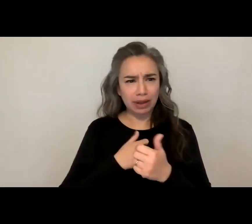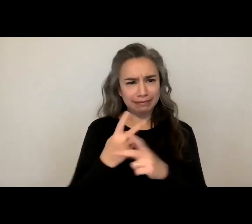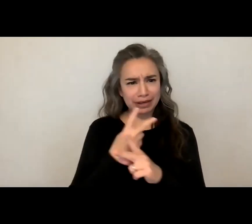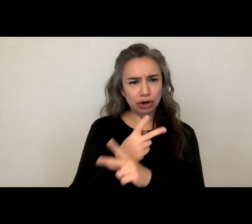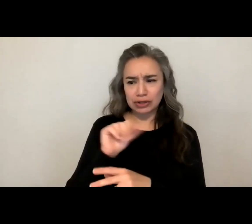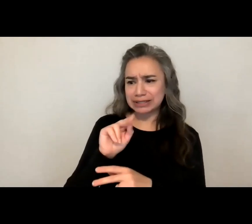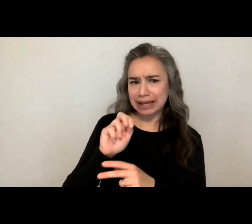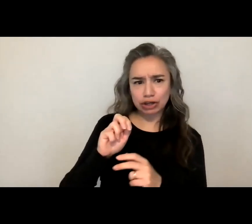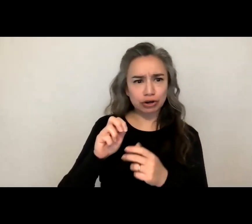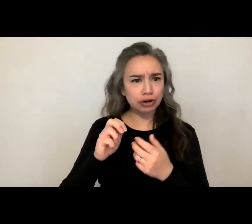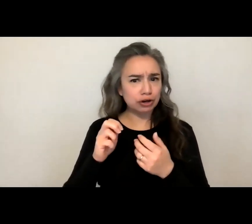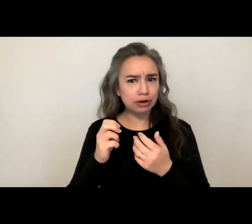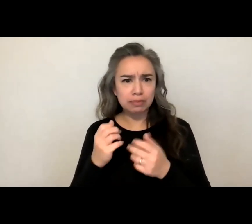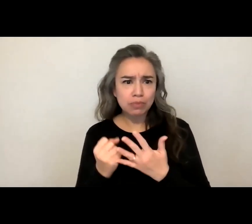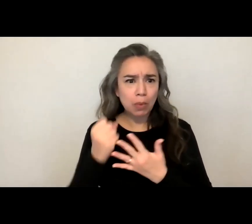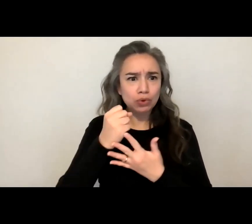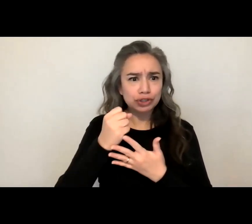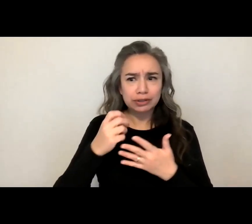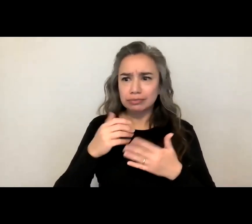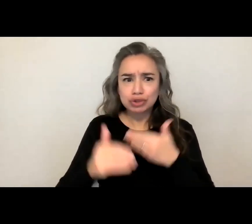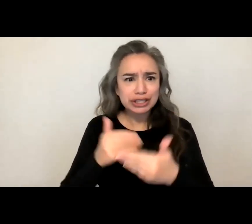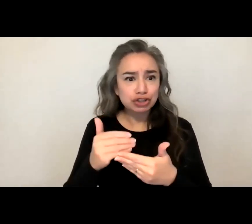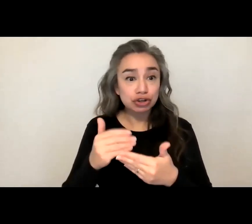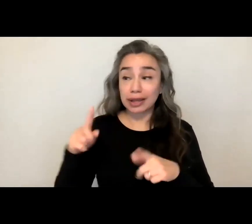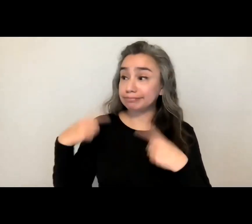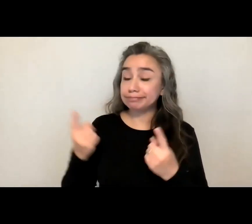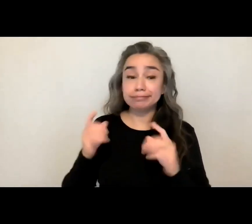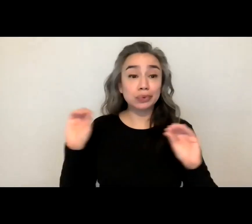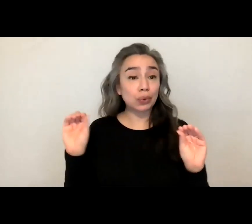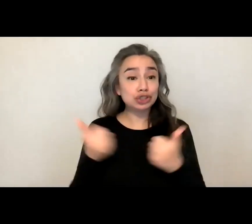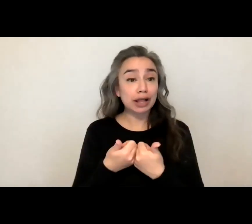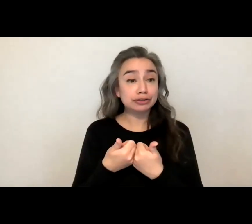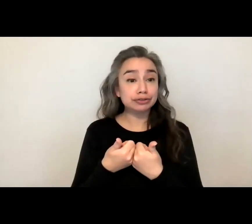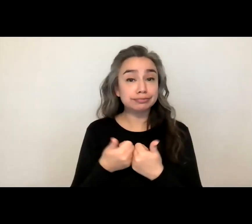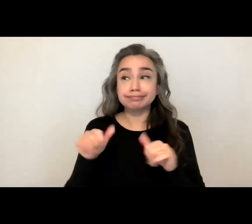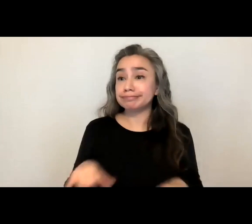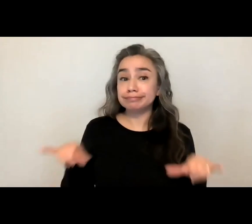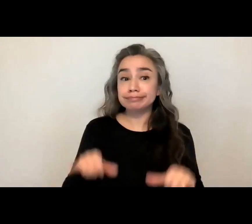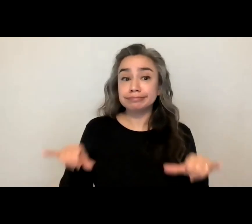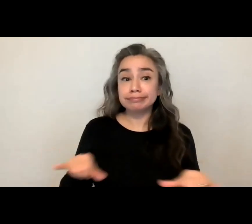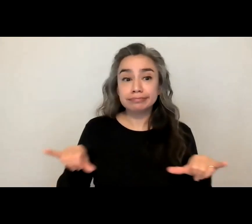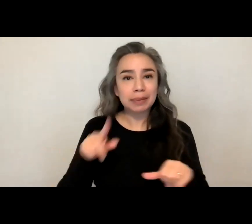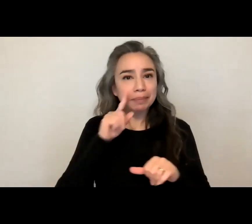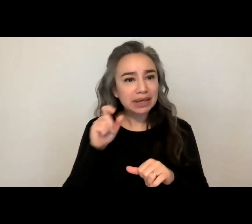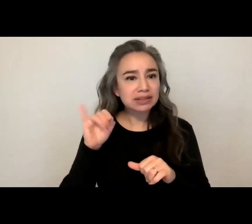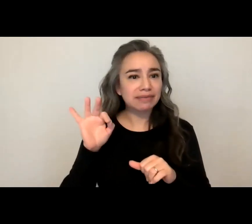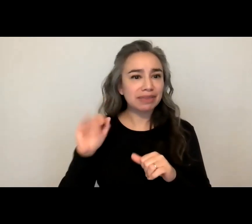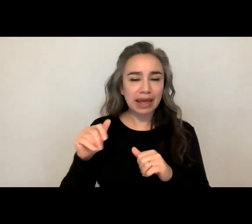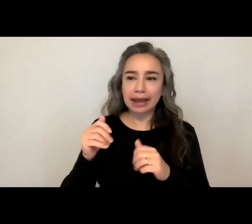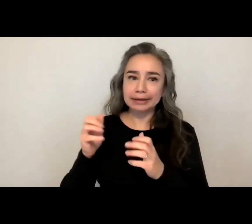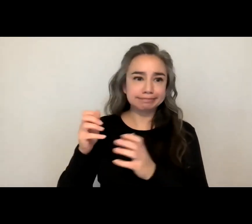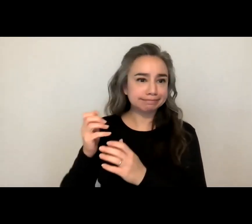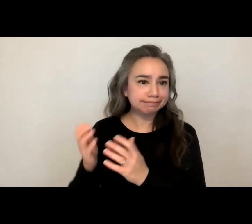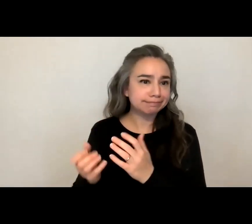and procedures that really have gone unchallenged because of the predominant ideas that have gone on linguistics